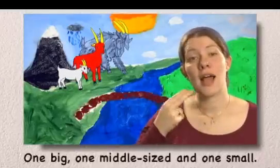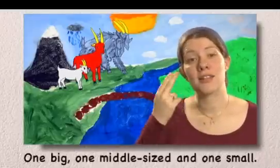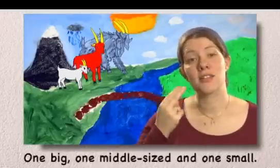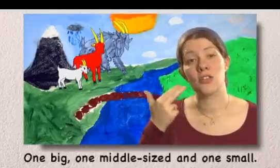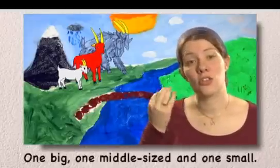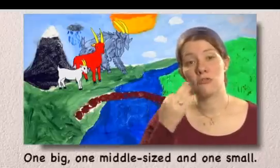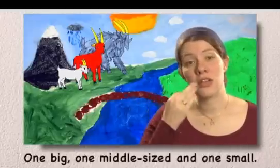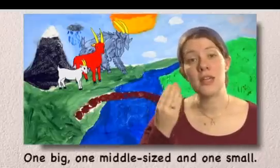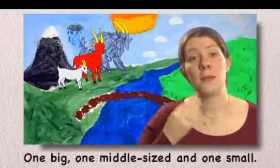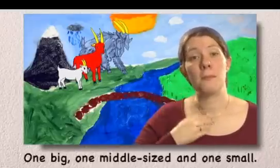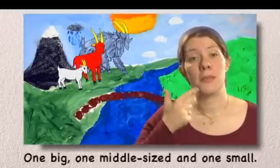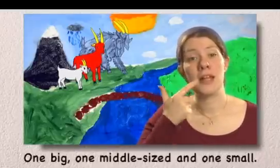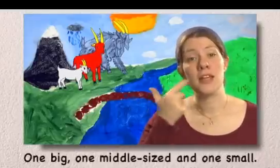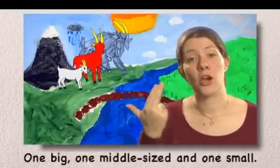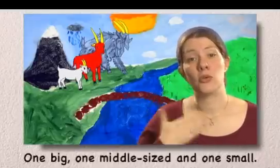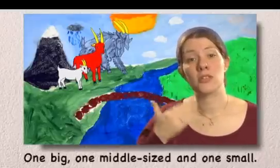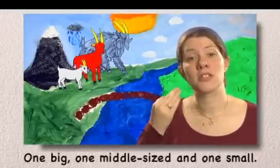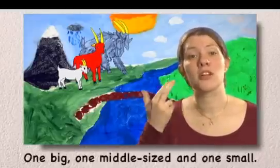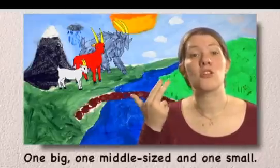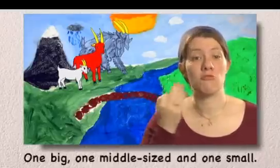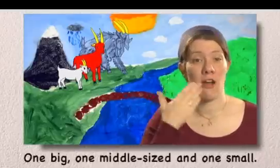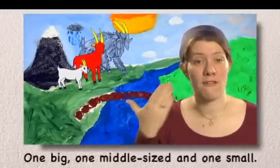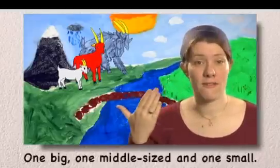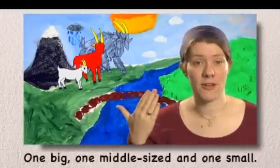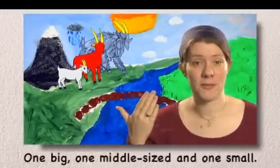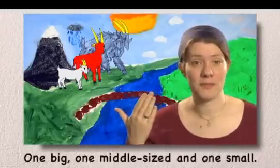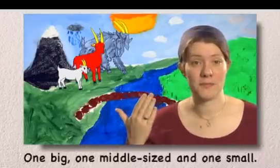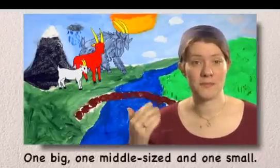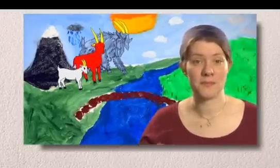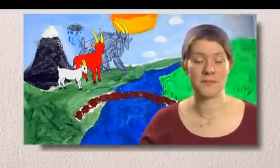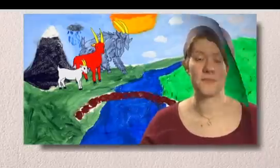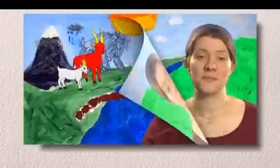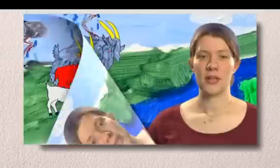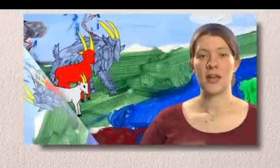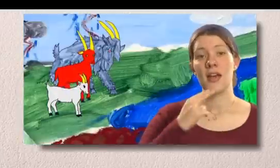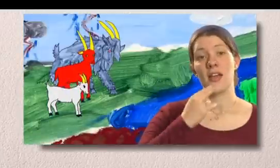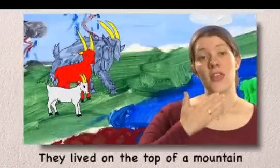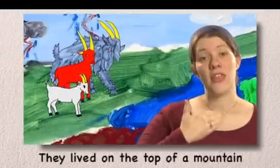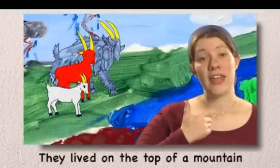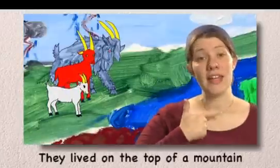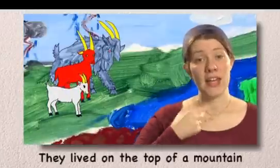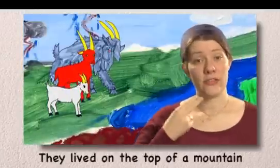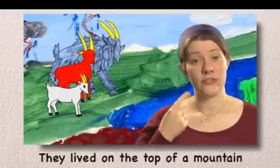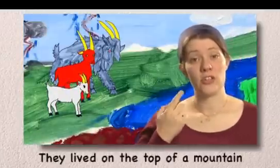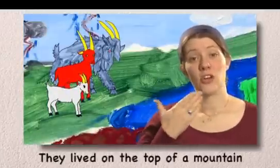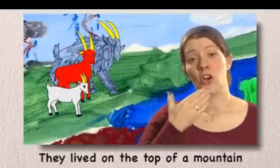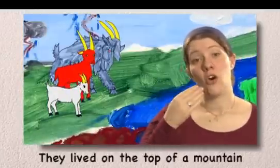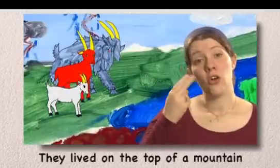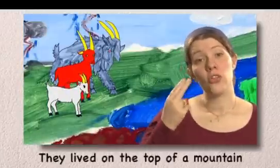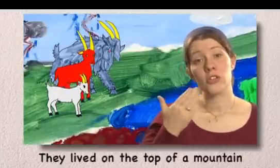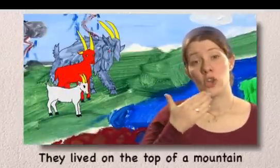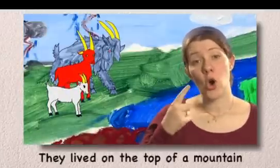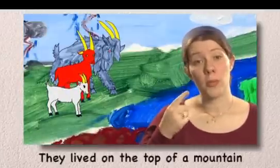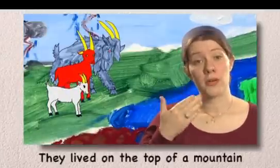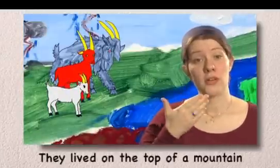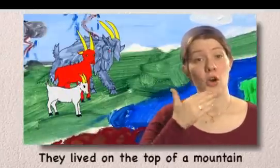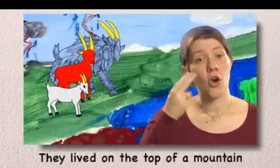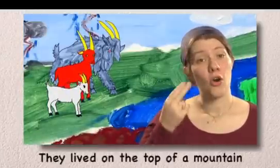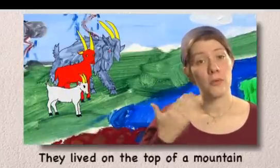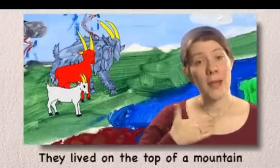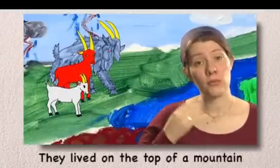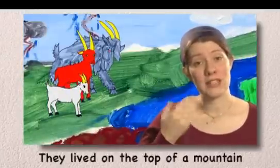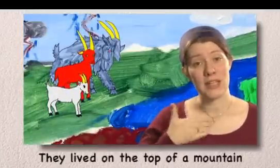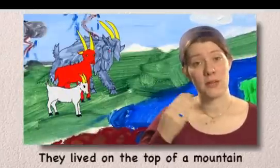as the Three Billy Goats Gruff. They lived on the top